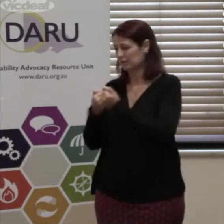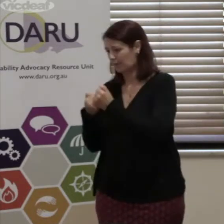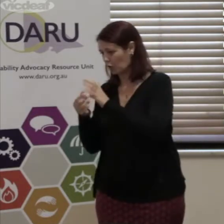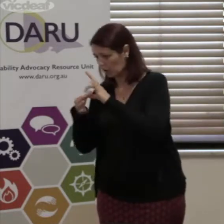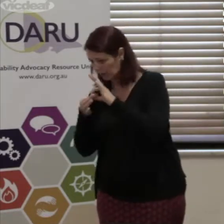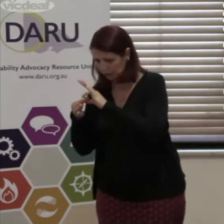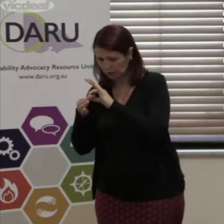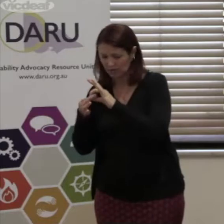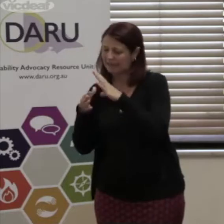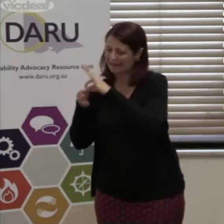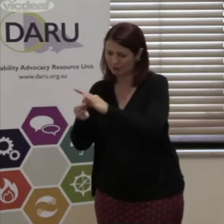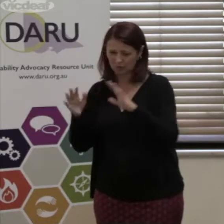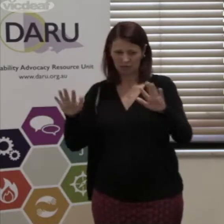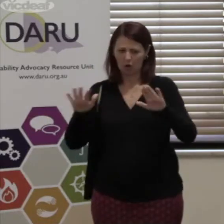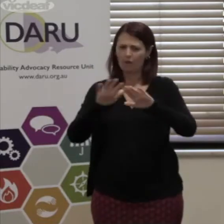connection.